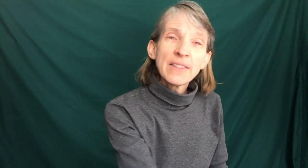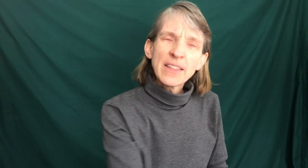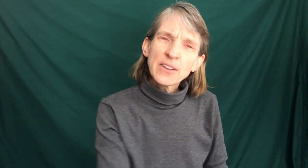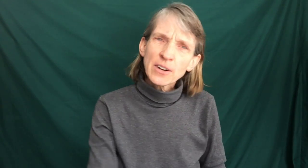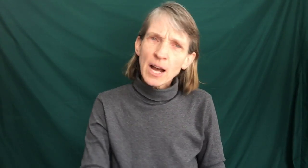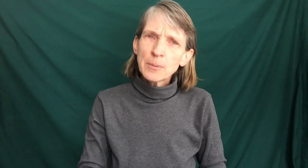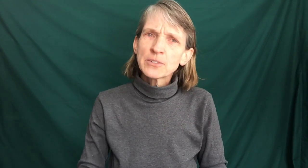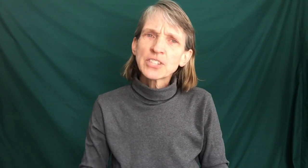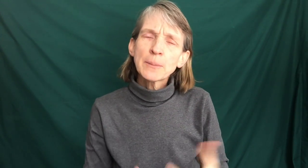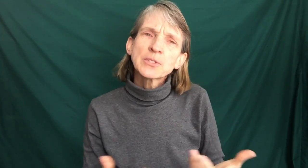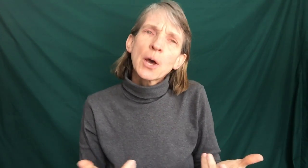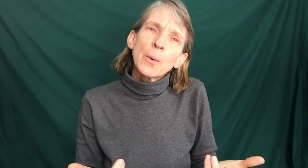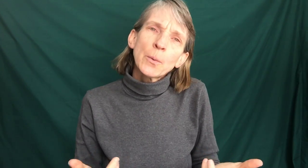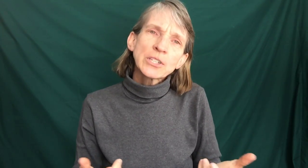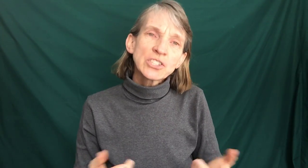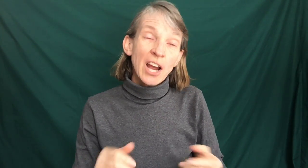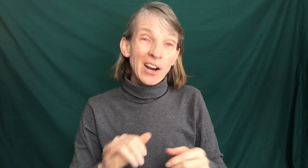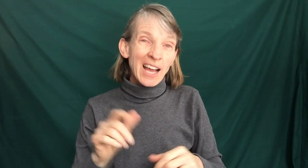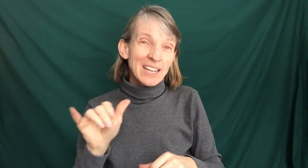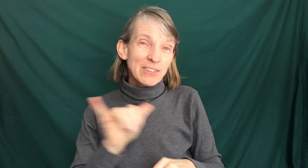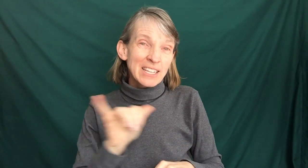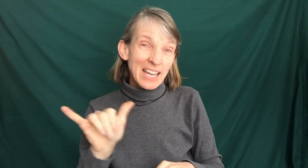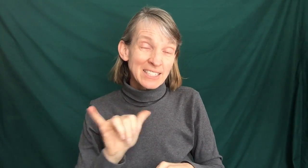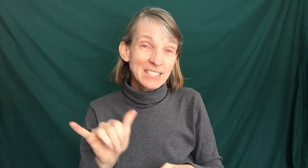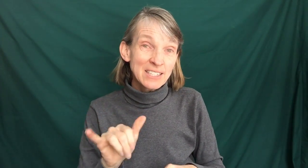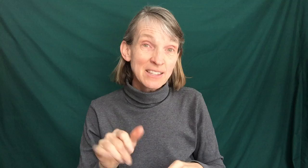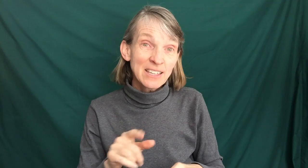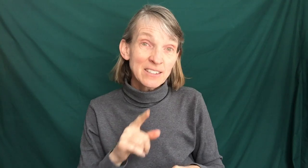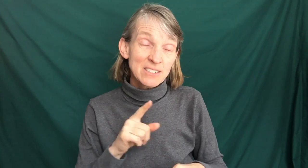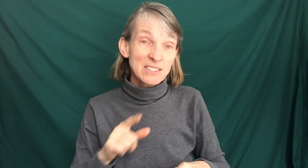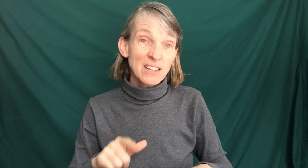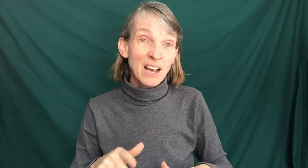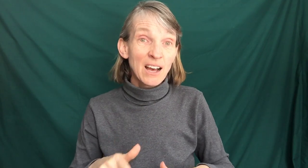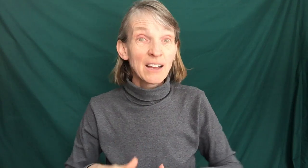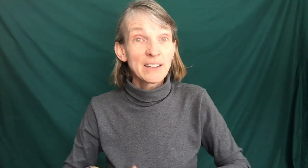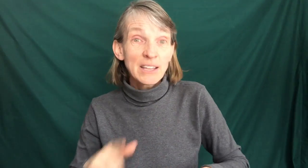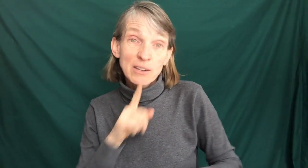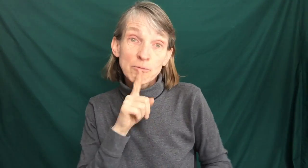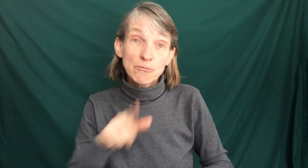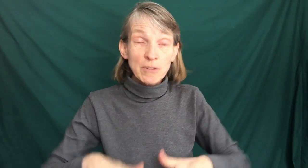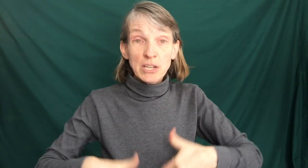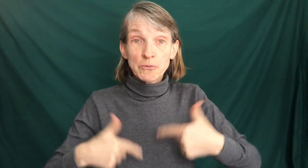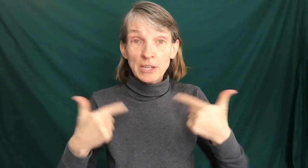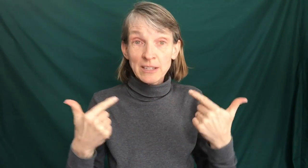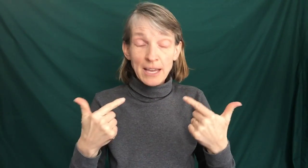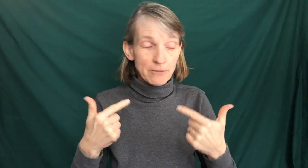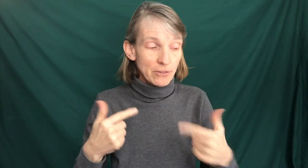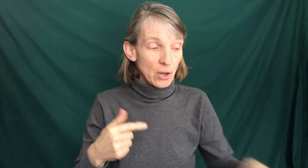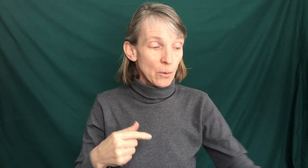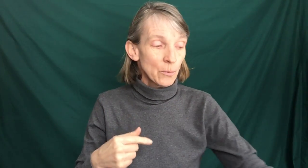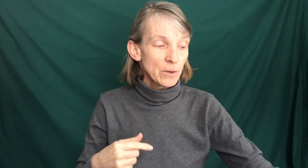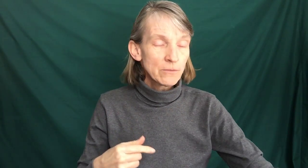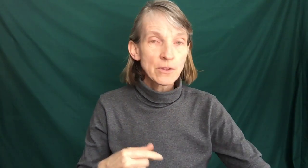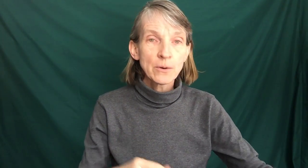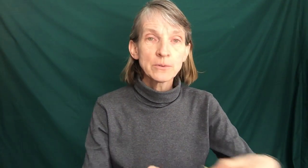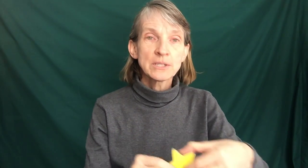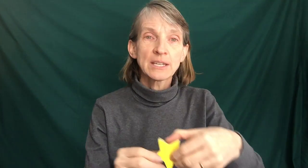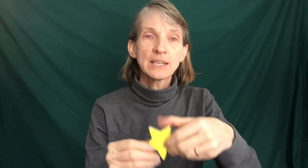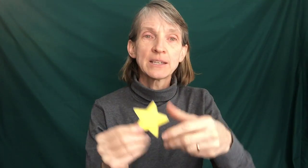Then there are a couple of shapes which are kind of connected to things in real life. One of those